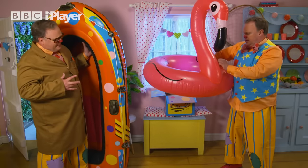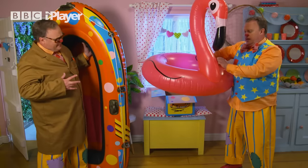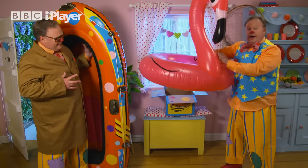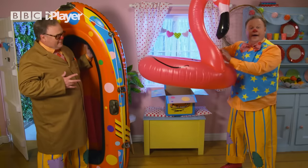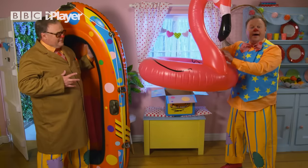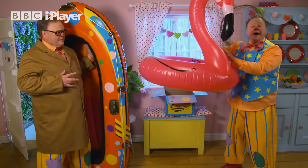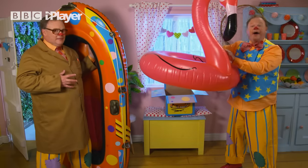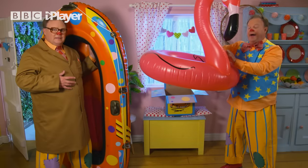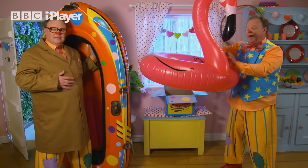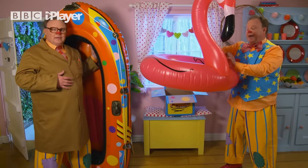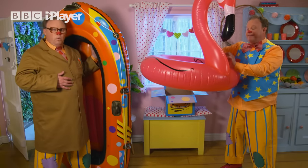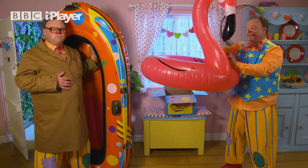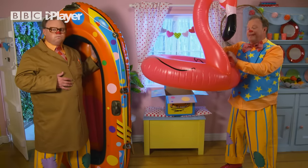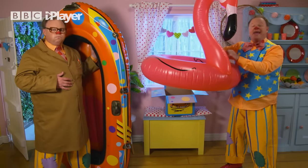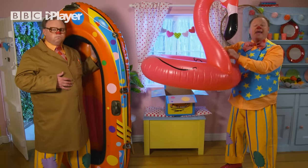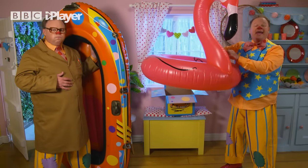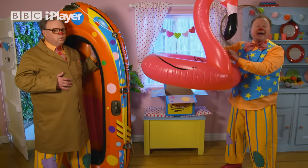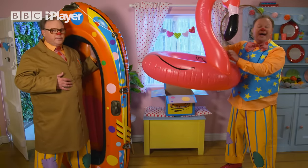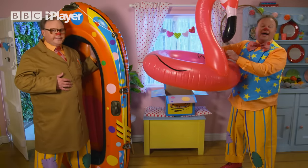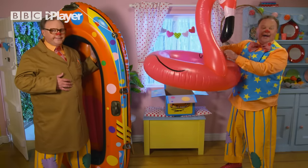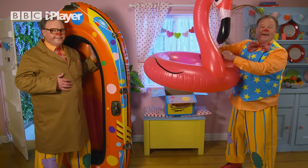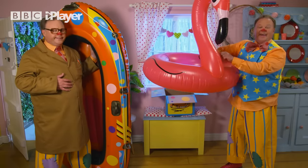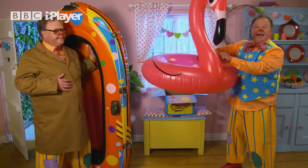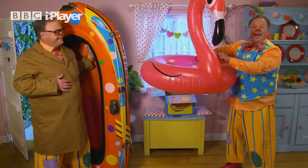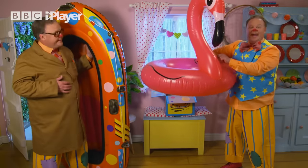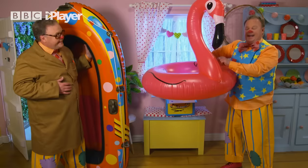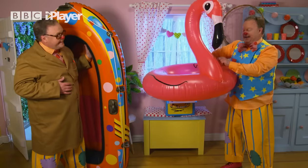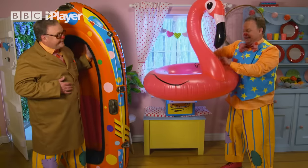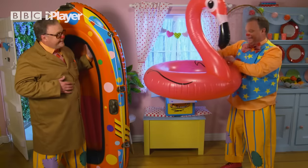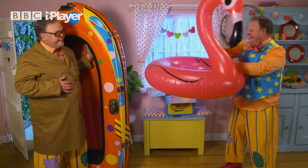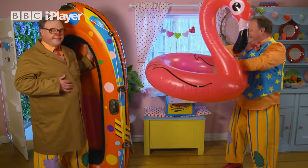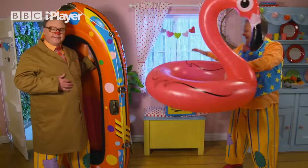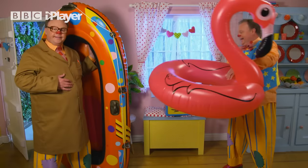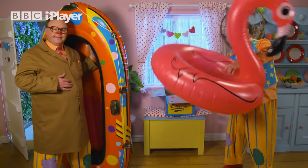it back in the box. I see. Okay.